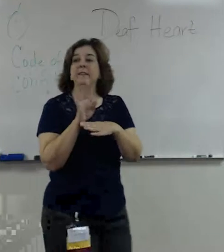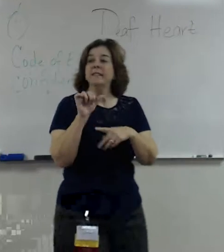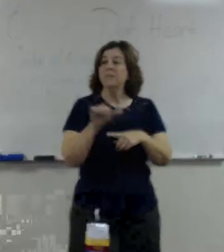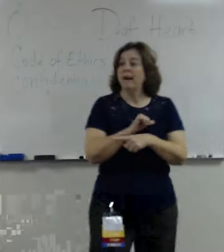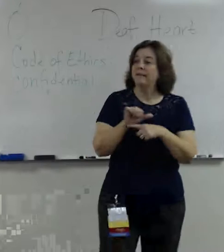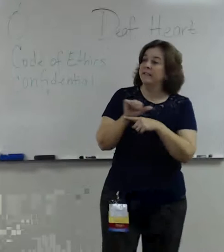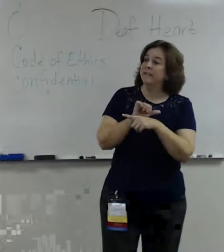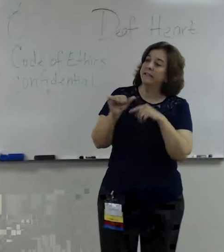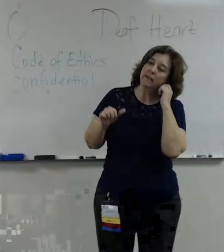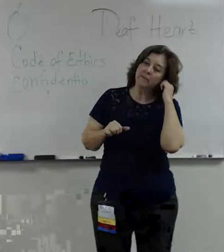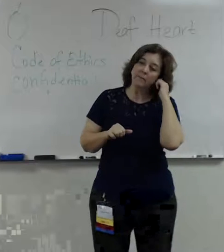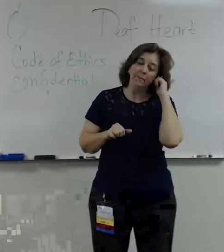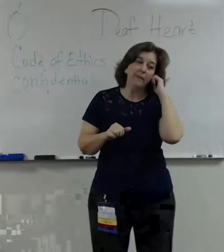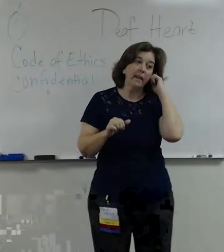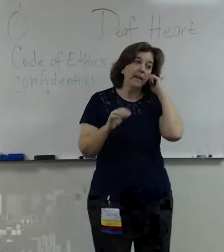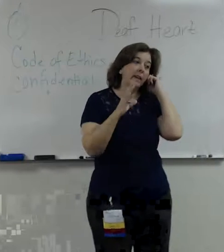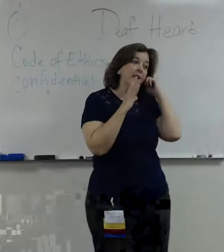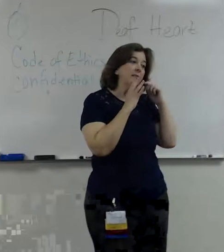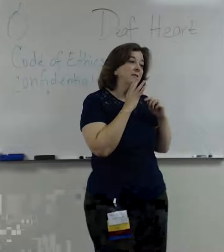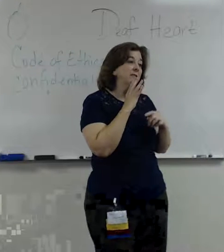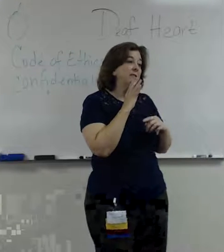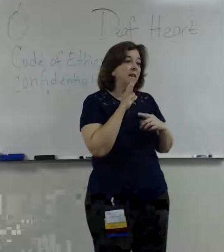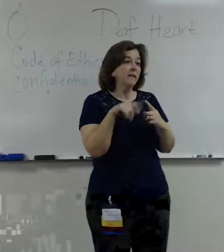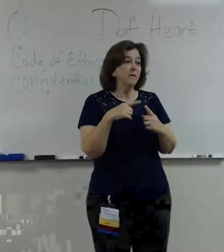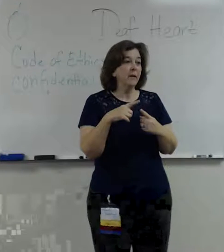Business practices. And this is talking about